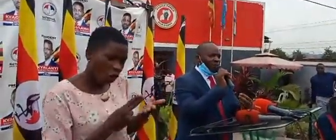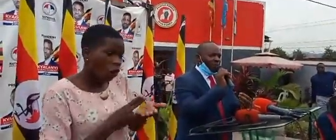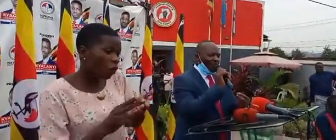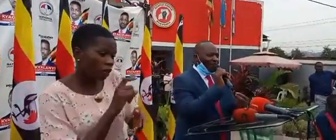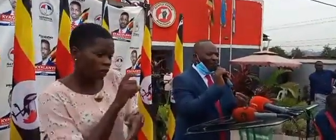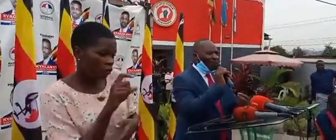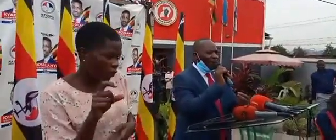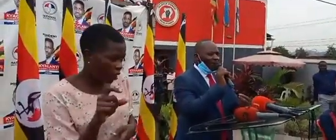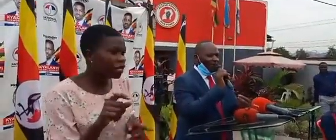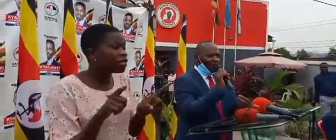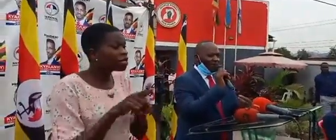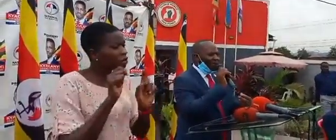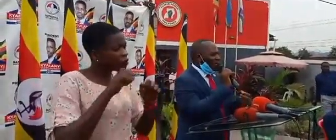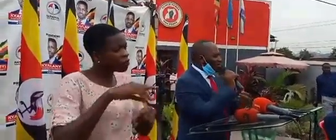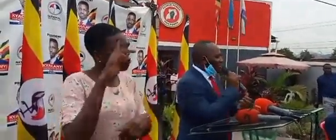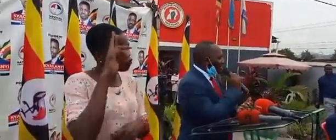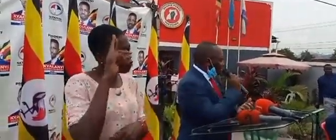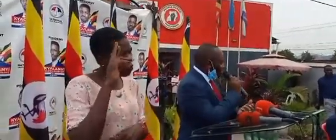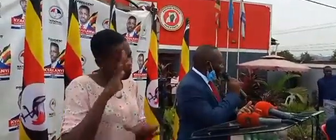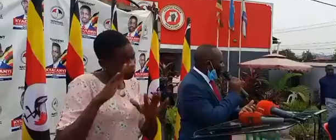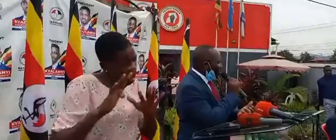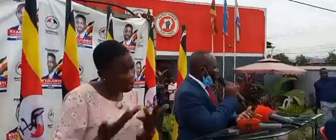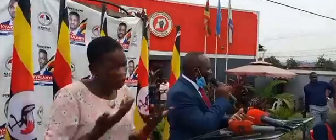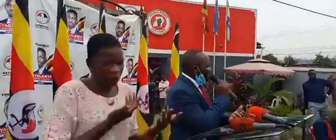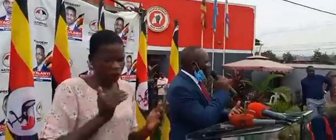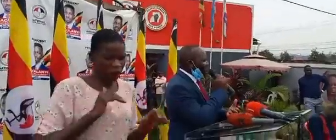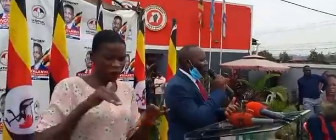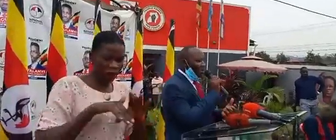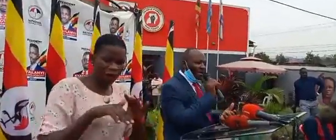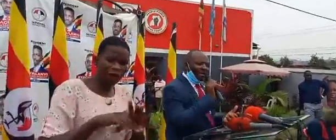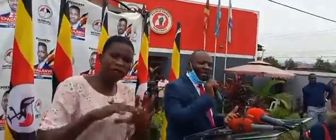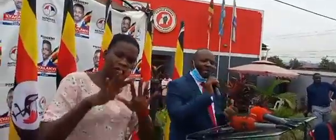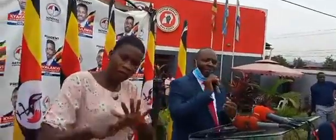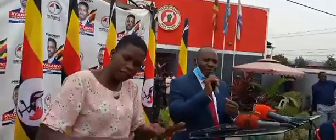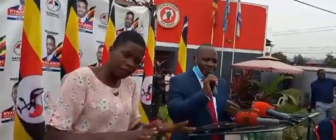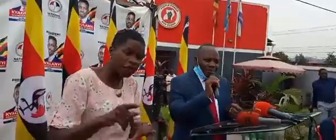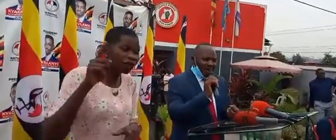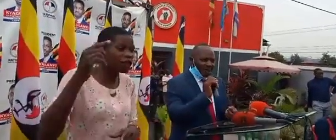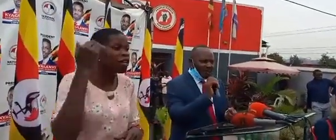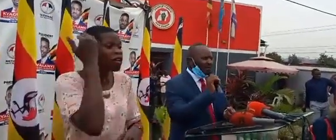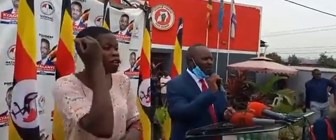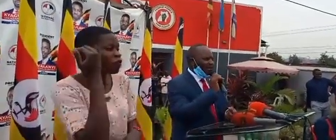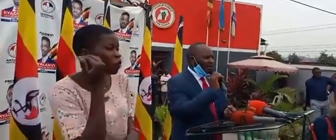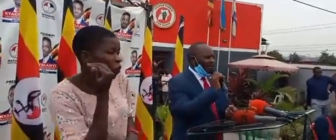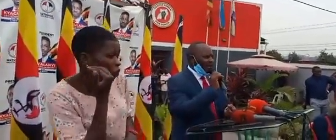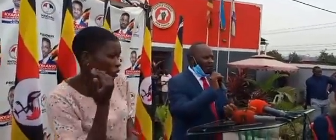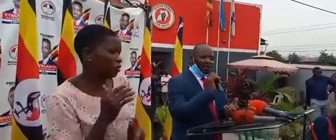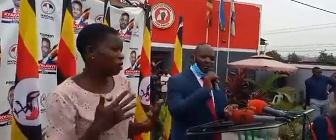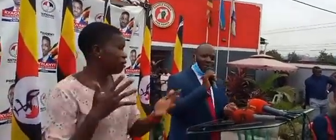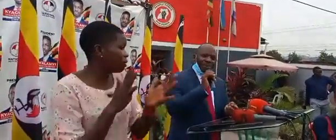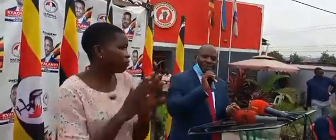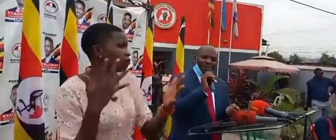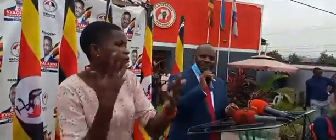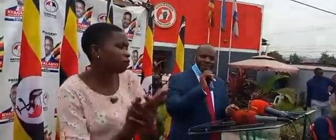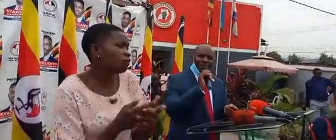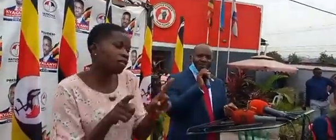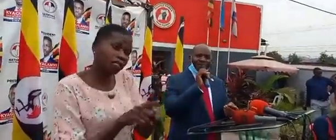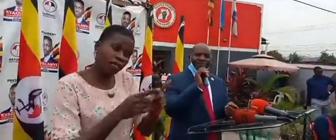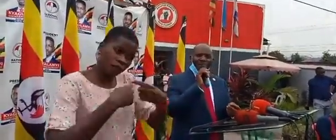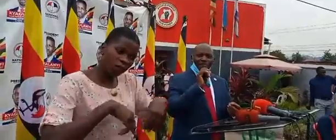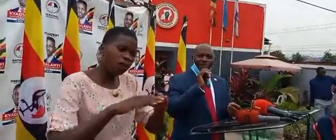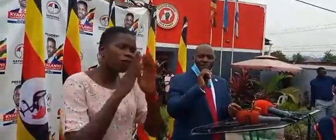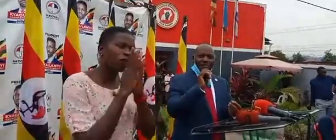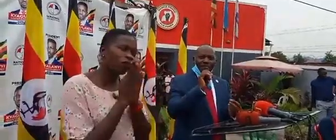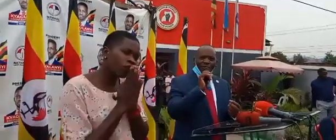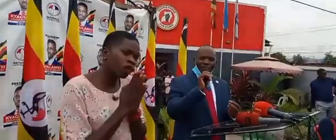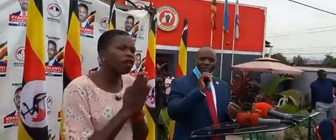tujjukirako n'obonaabona kw'abantu baffe abatalina musango naye abanoonya obwenkanya mu nsi yaabwe. Era nga tusaba nti Mukama waffe